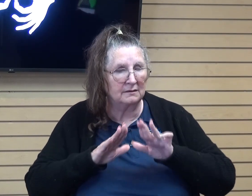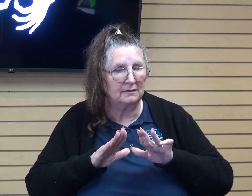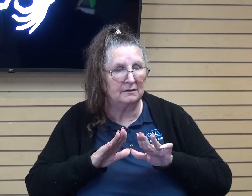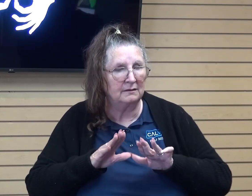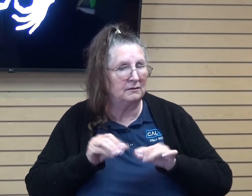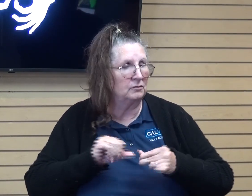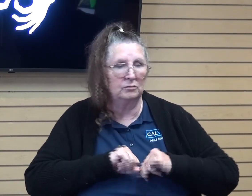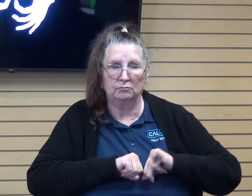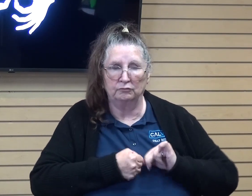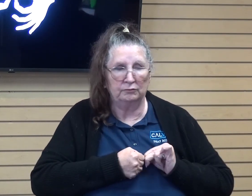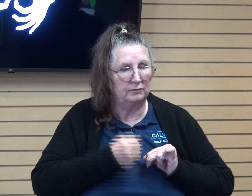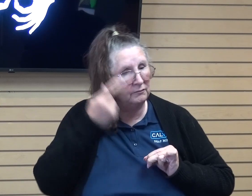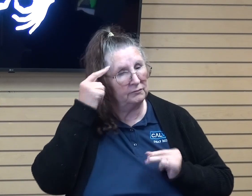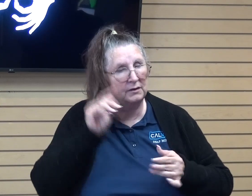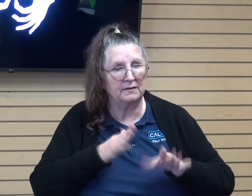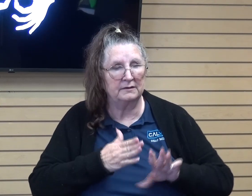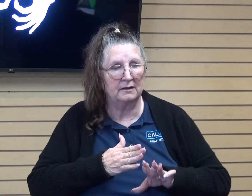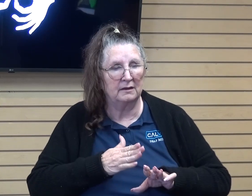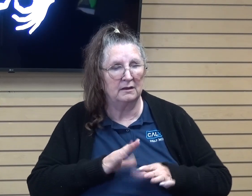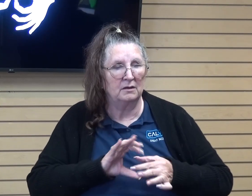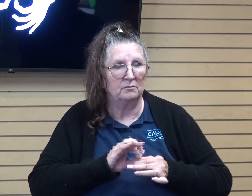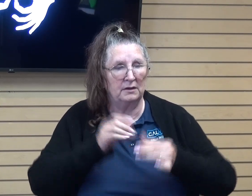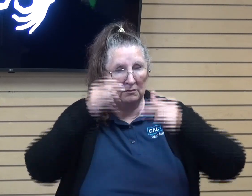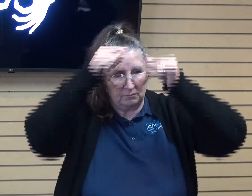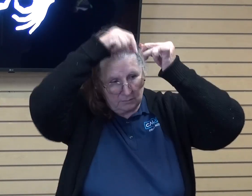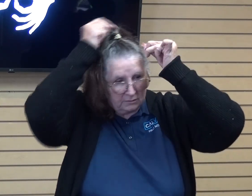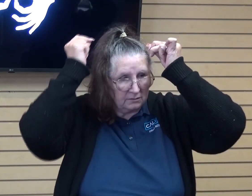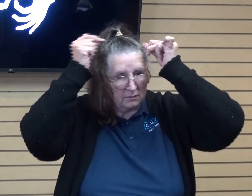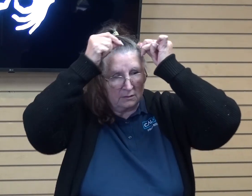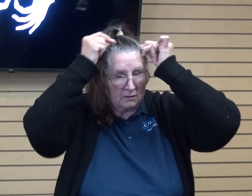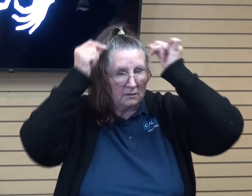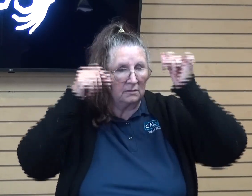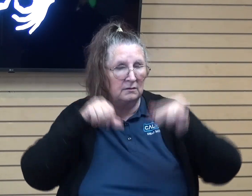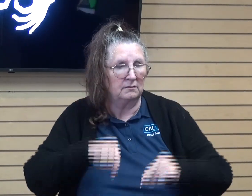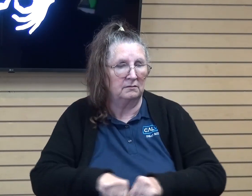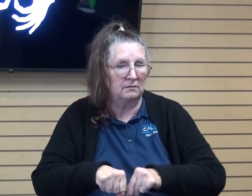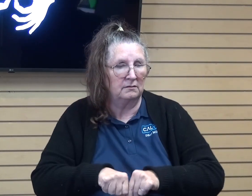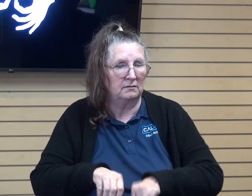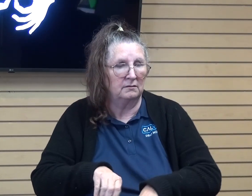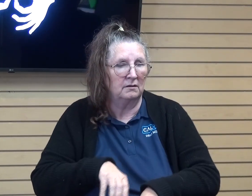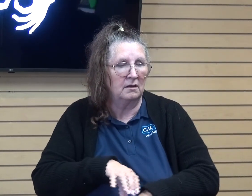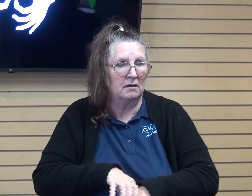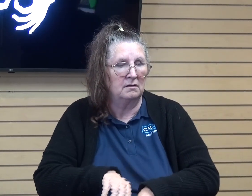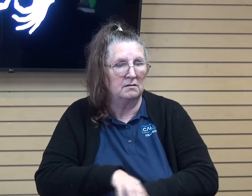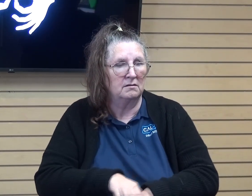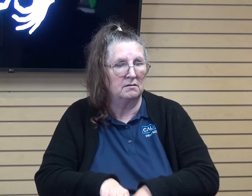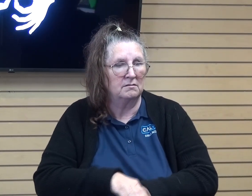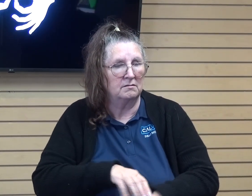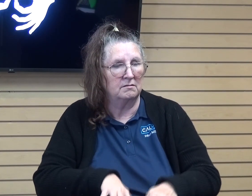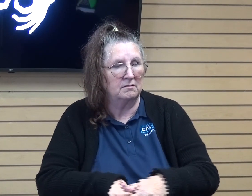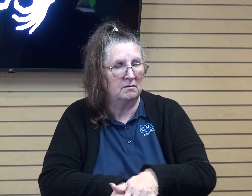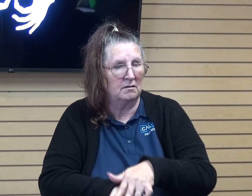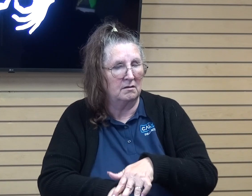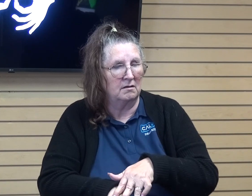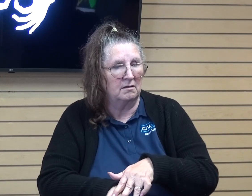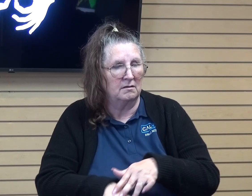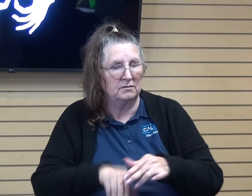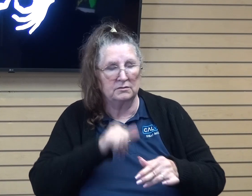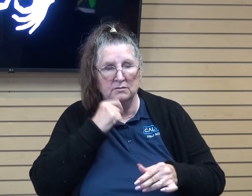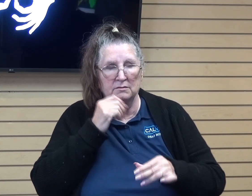dead. Bind your turban on your head and put your sandals on your feet. Do not cover your lips, and do not eat man's bread of sorrow. So